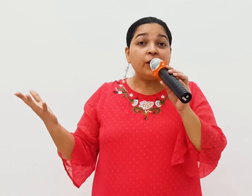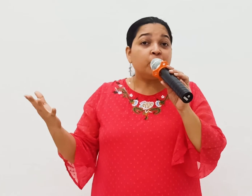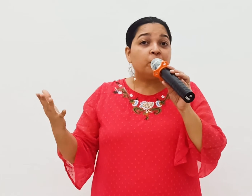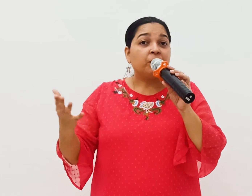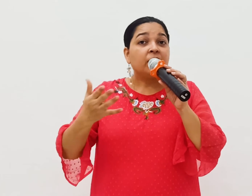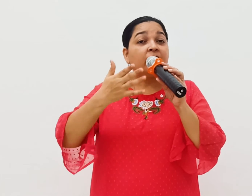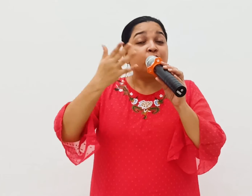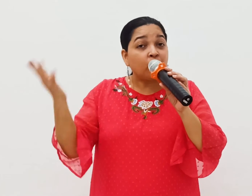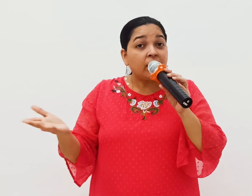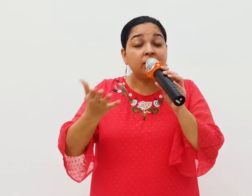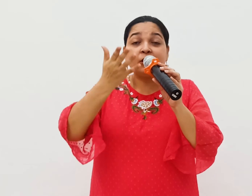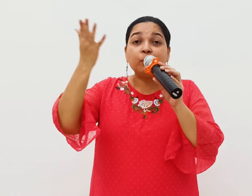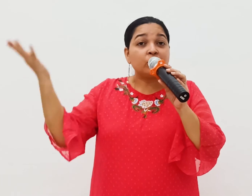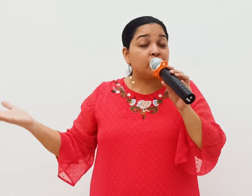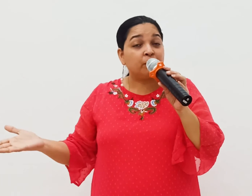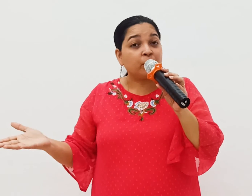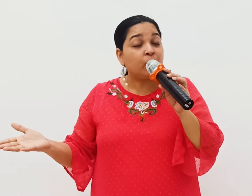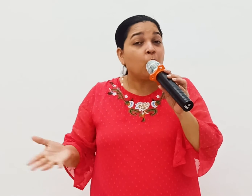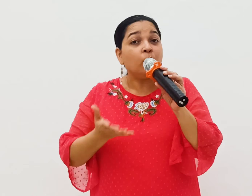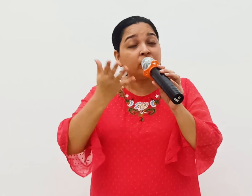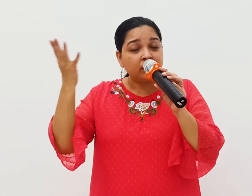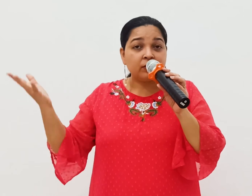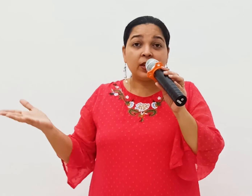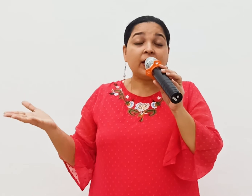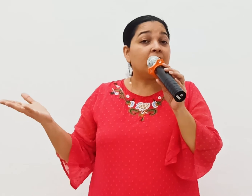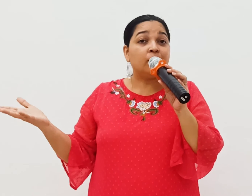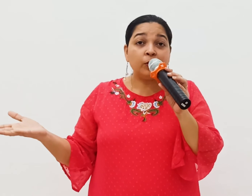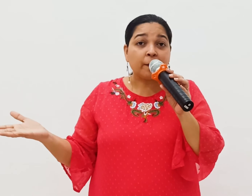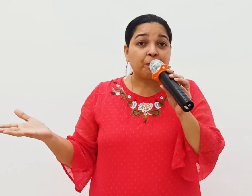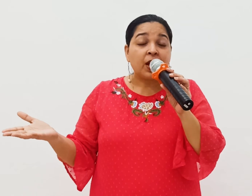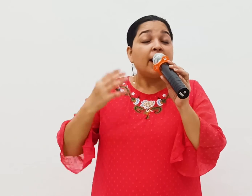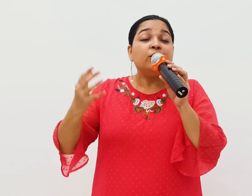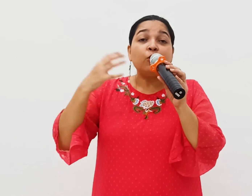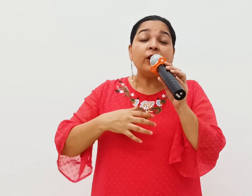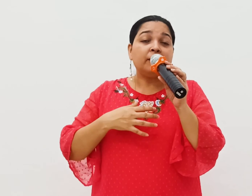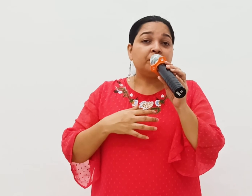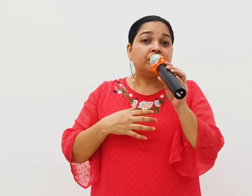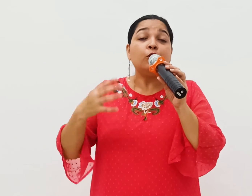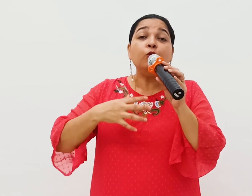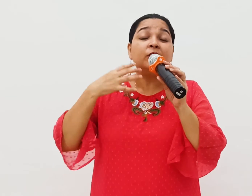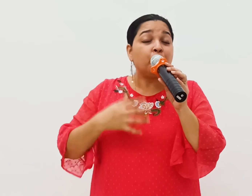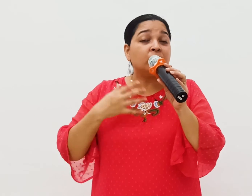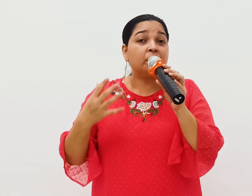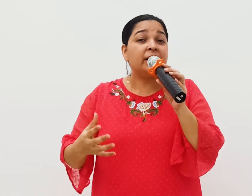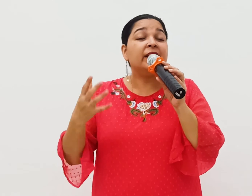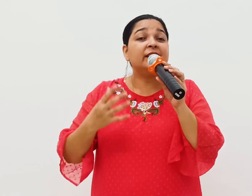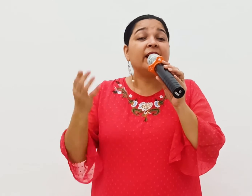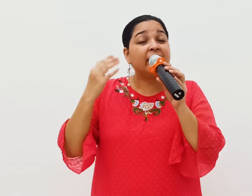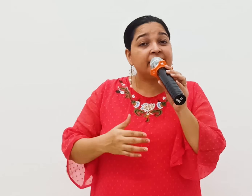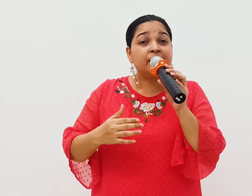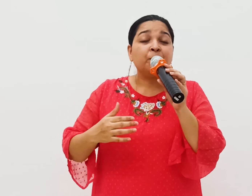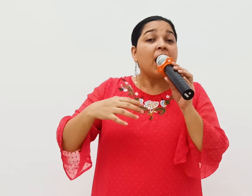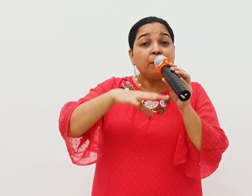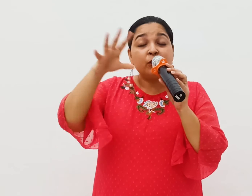all knew that Jonah is responsible for the whole thing. Hallelujah. And Jonah took responsibility. He